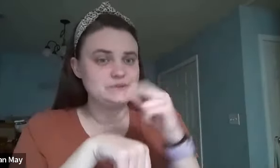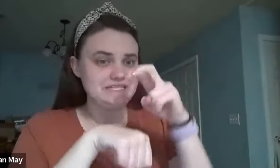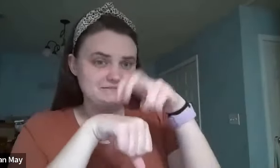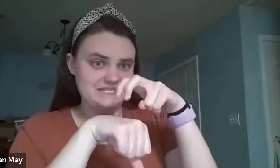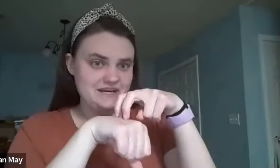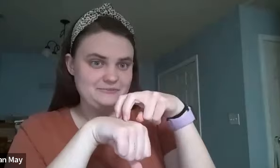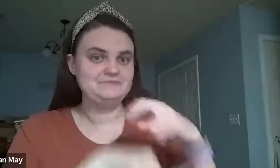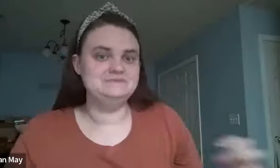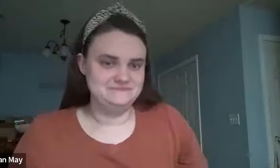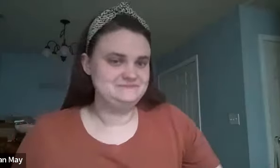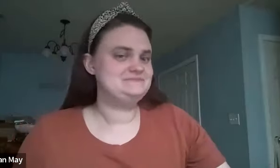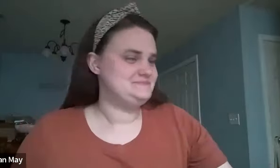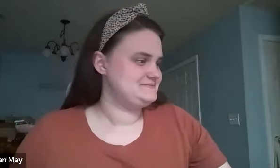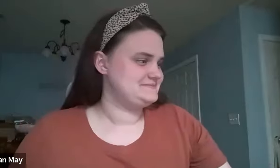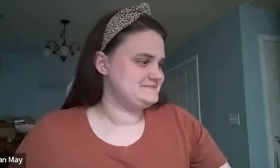Sweet potato.